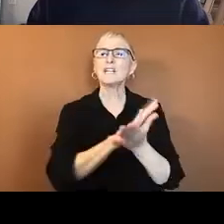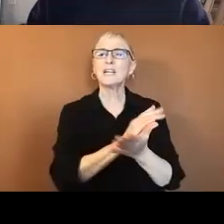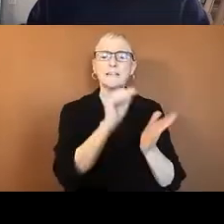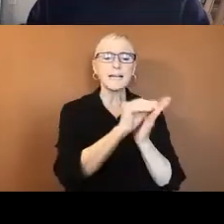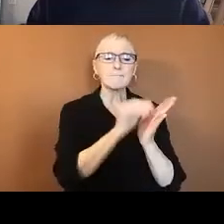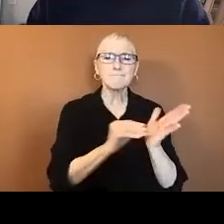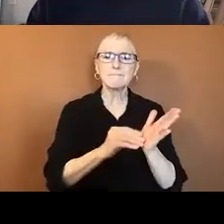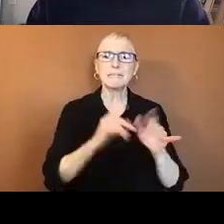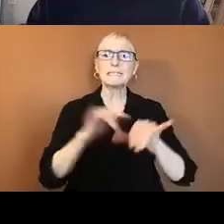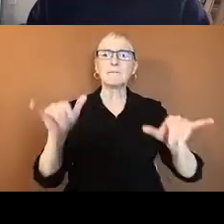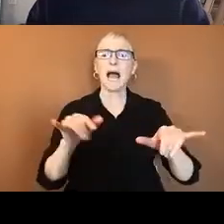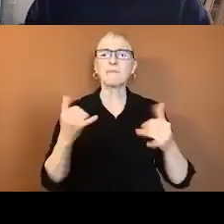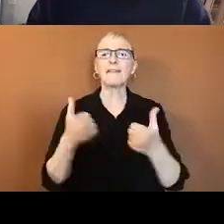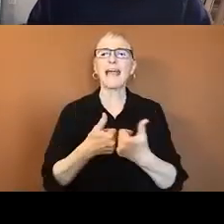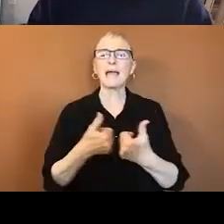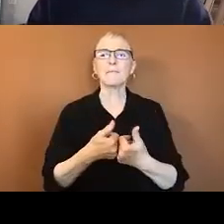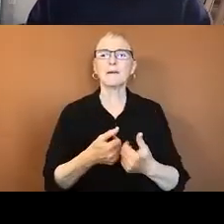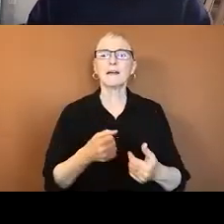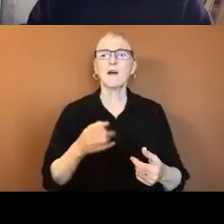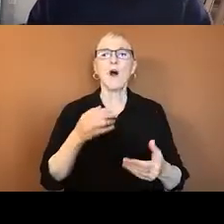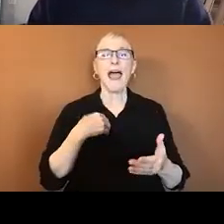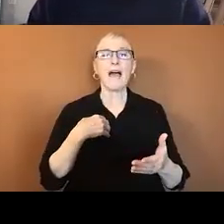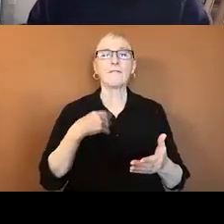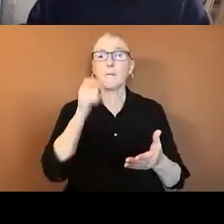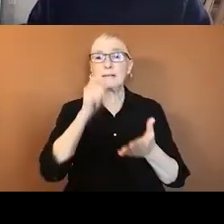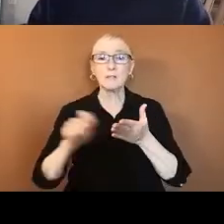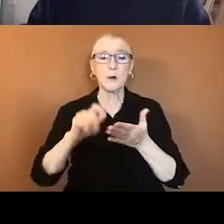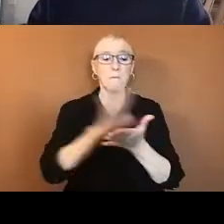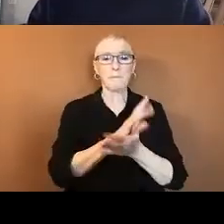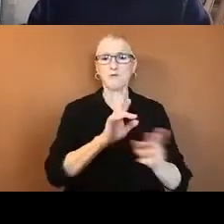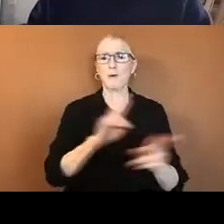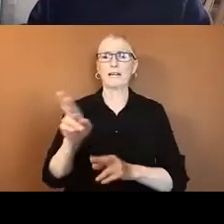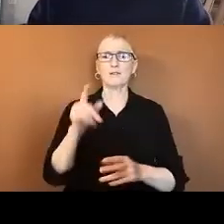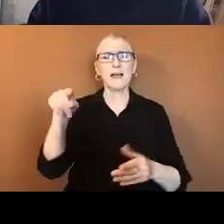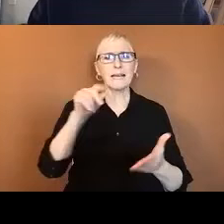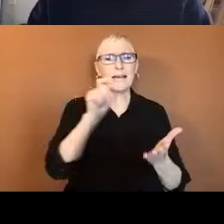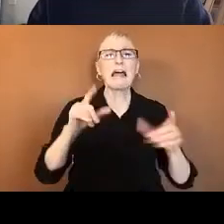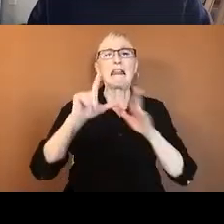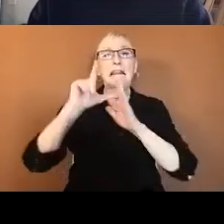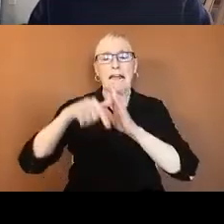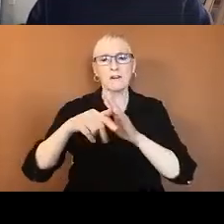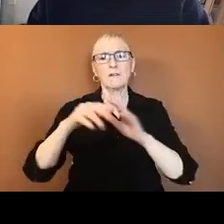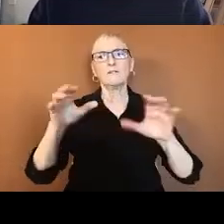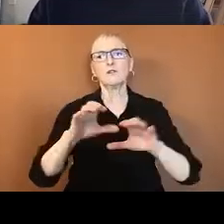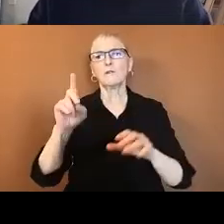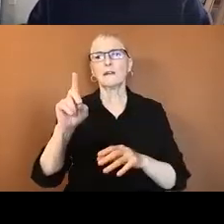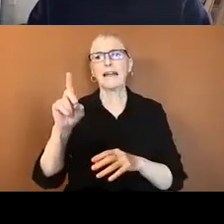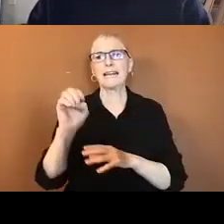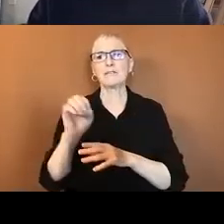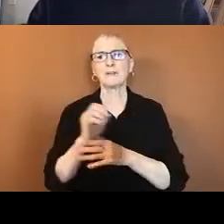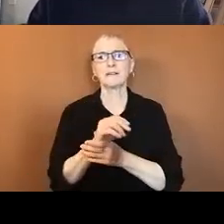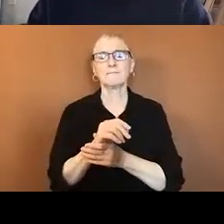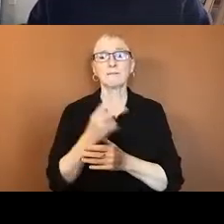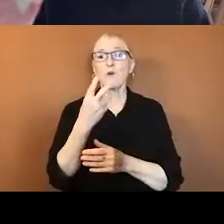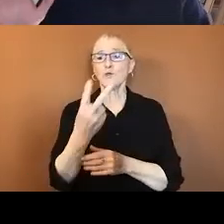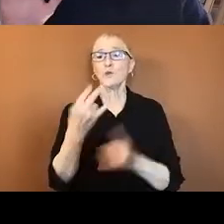game. Otherwise, having a pencil and paper ready so that they can write down some of those stats and do it later. Again, it is a two-player